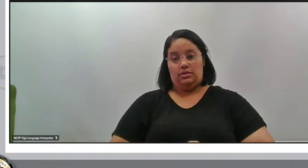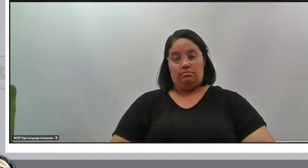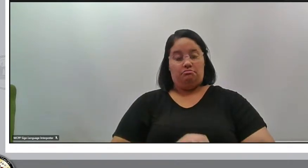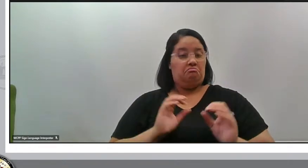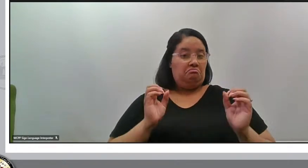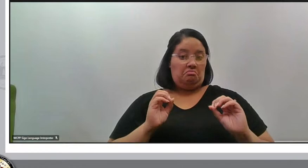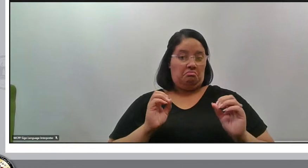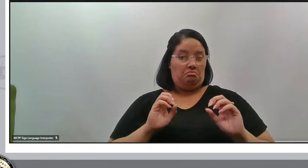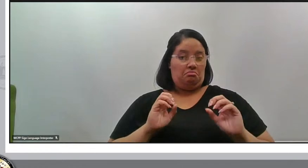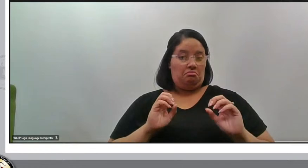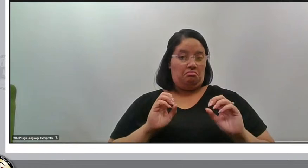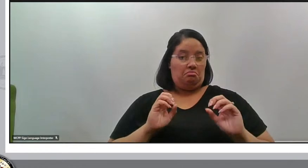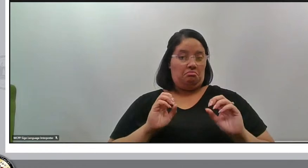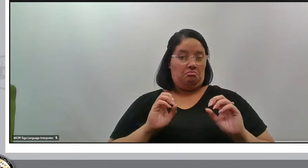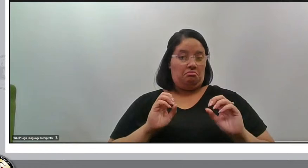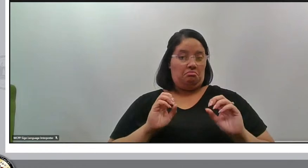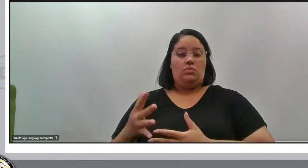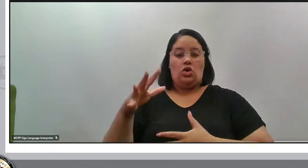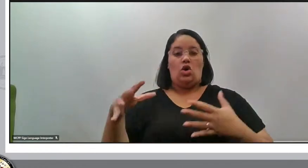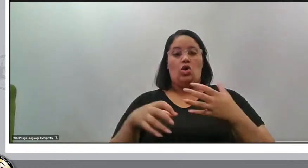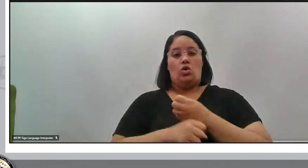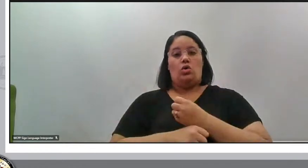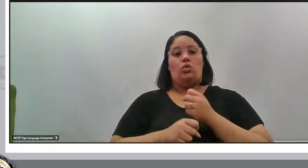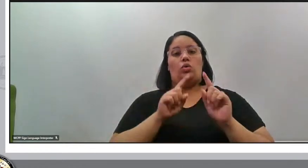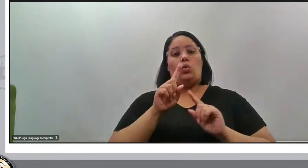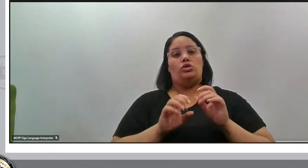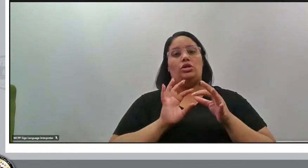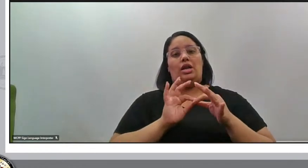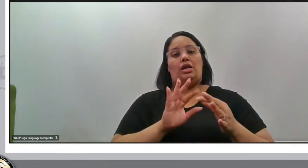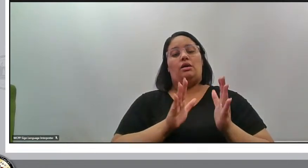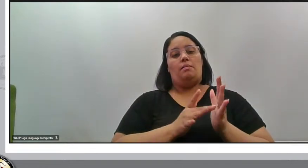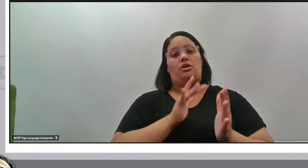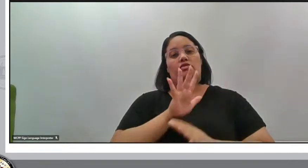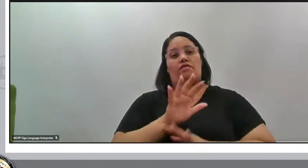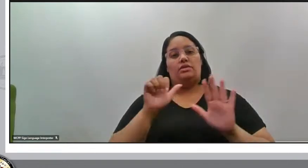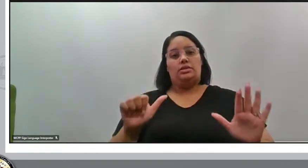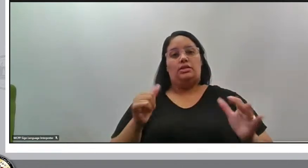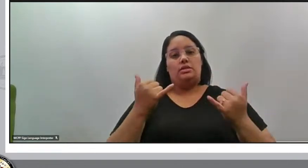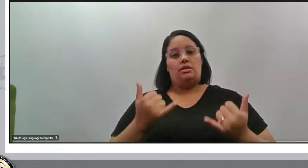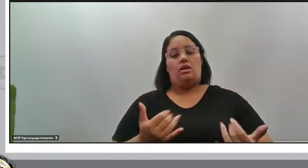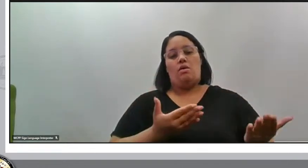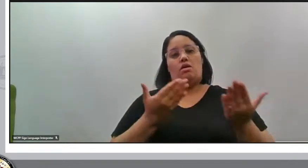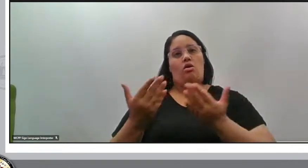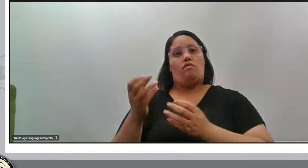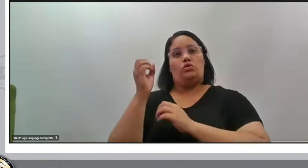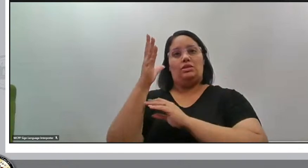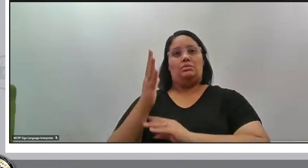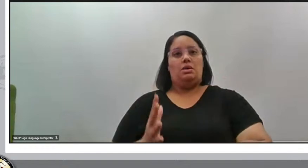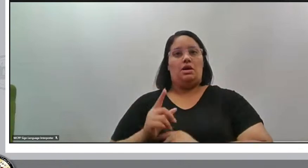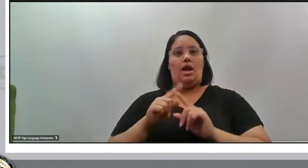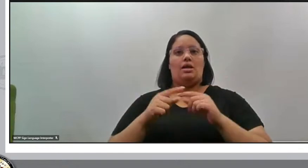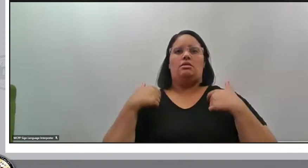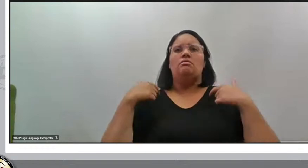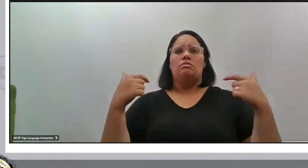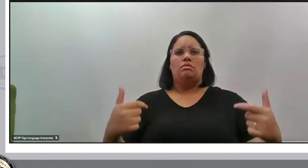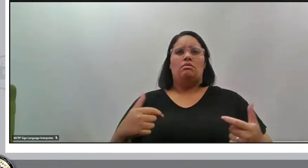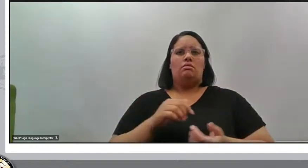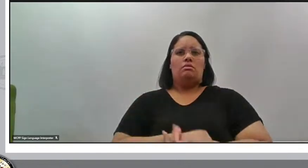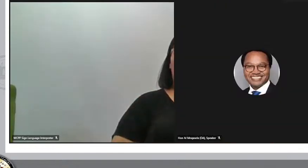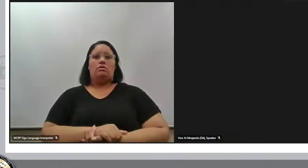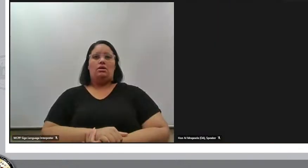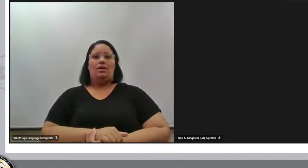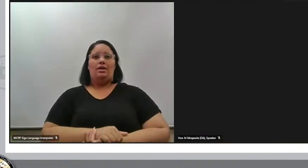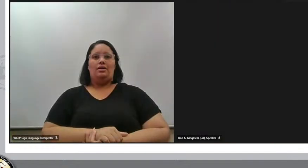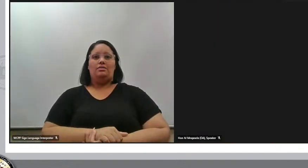None. All right, then this will conclude questions relating to page 56. I'll hand over to the speaker and the secretary. Thank you.